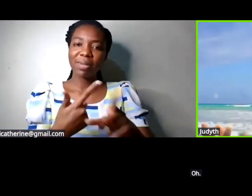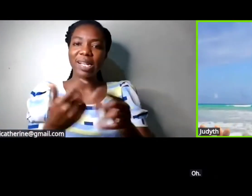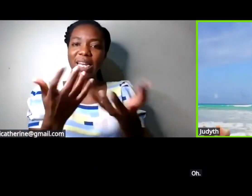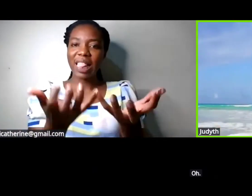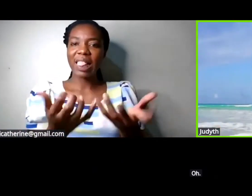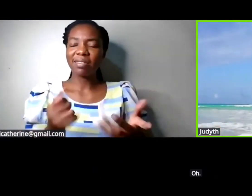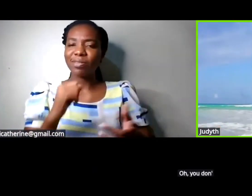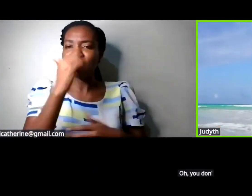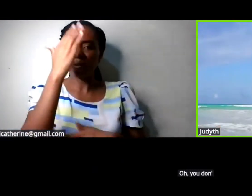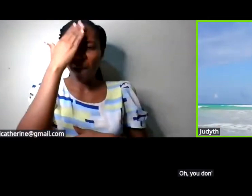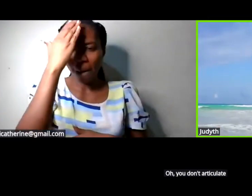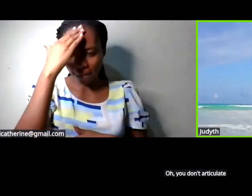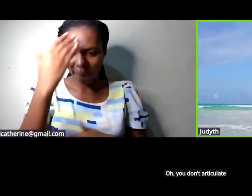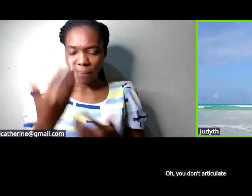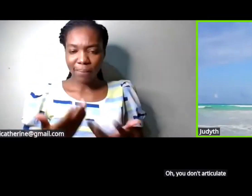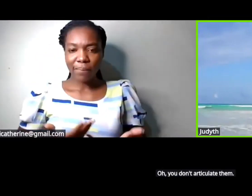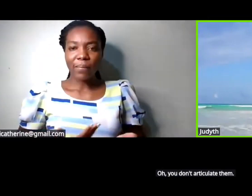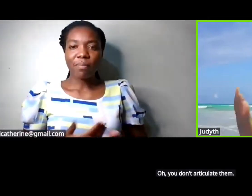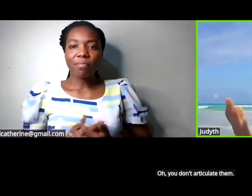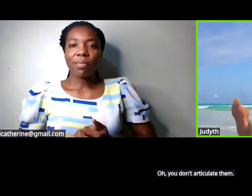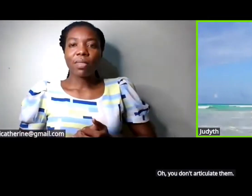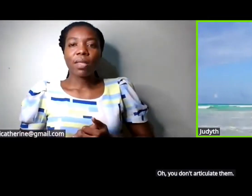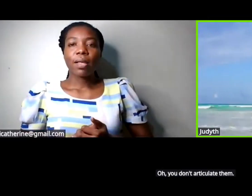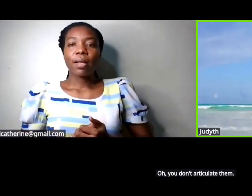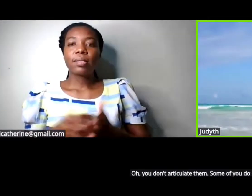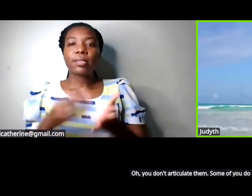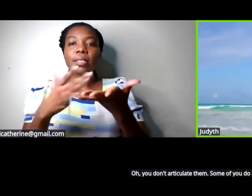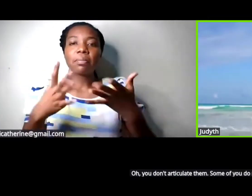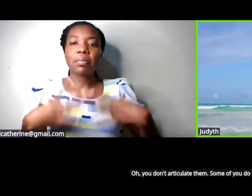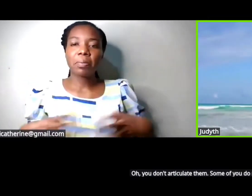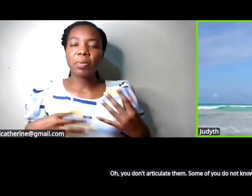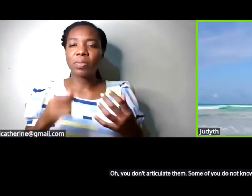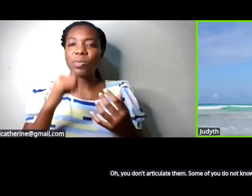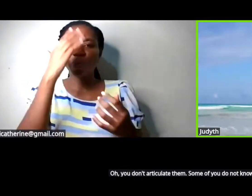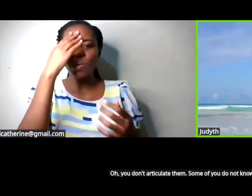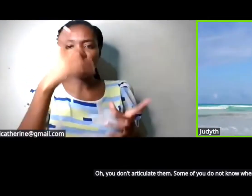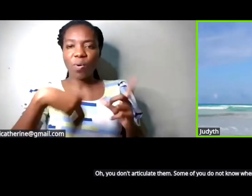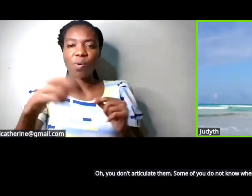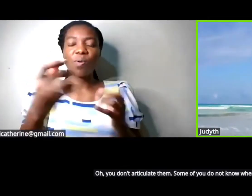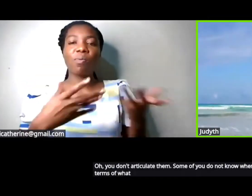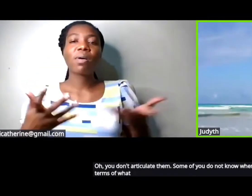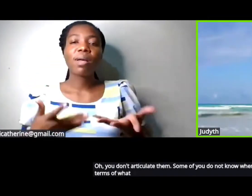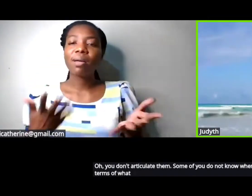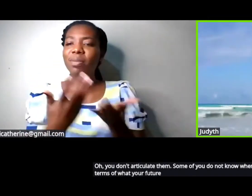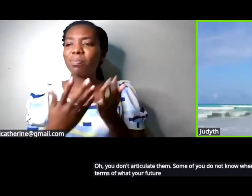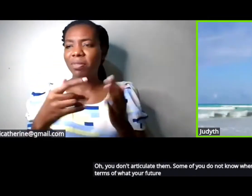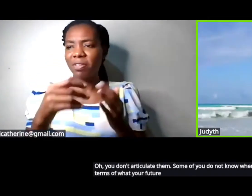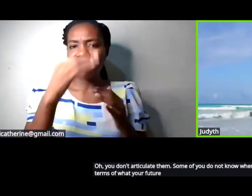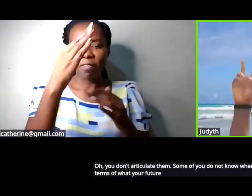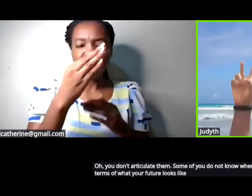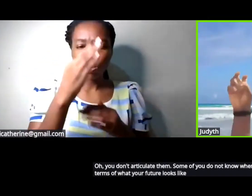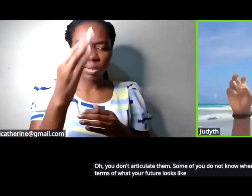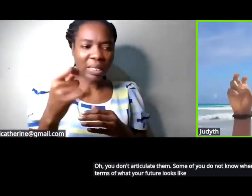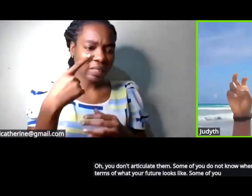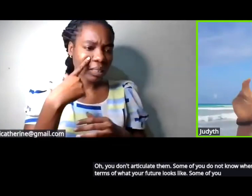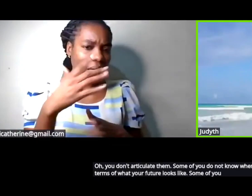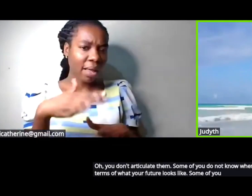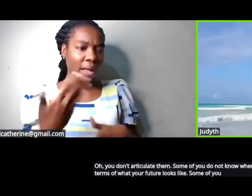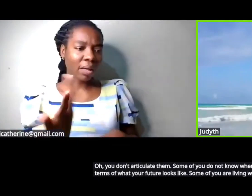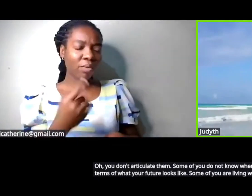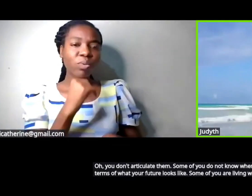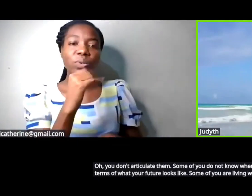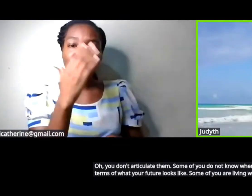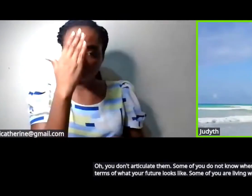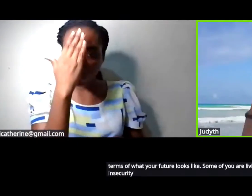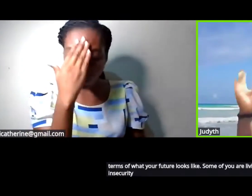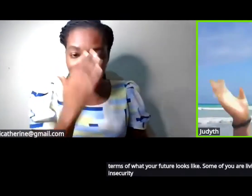articulate them. Some of you do not know where you're going in terms of what your future looks like. Some of you are living with the insecurity